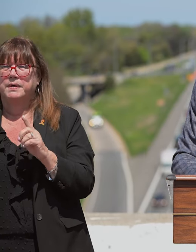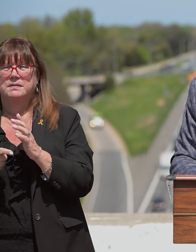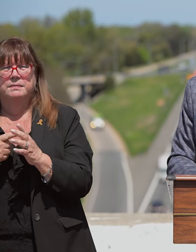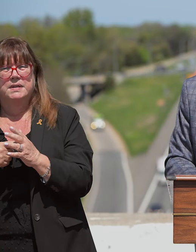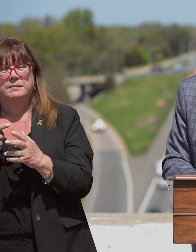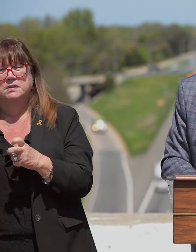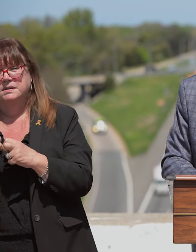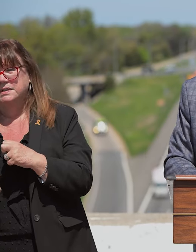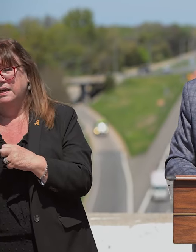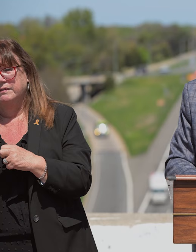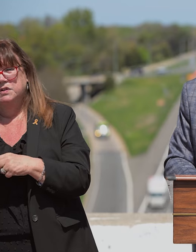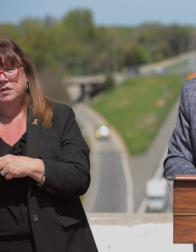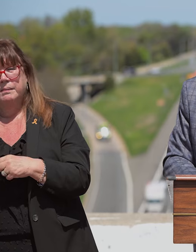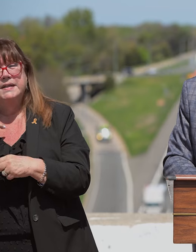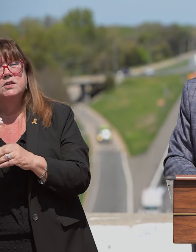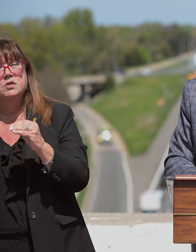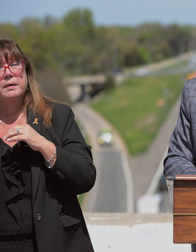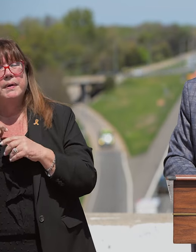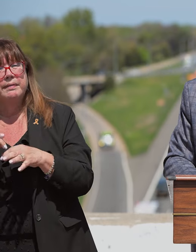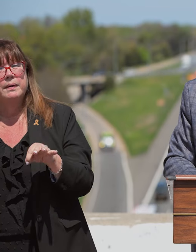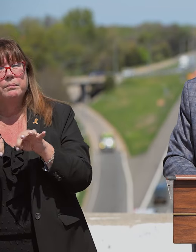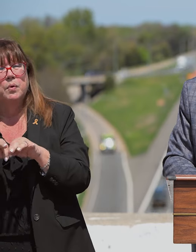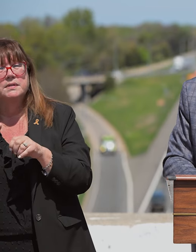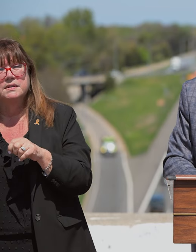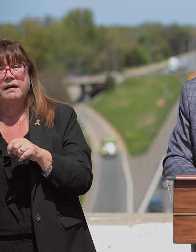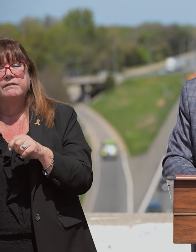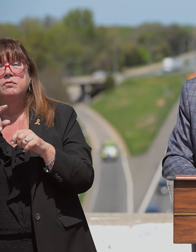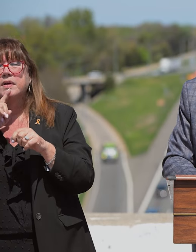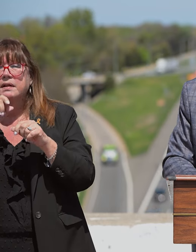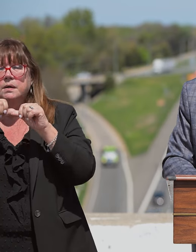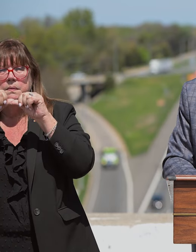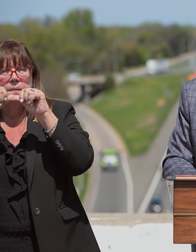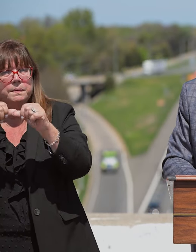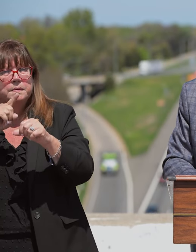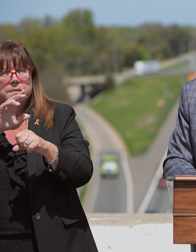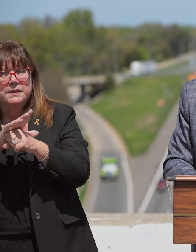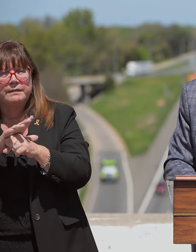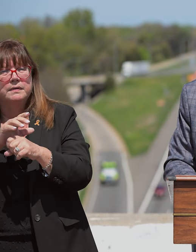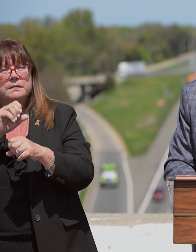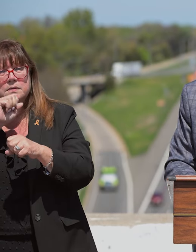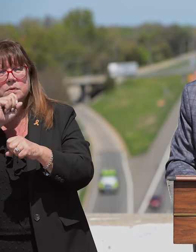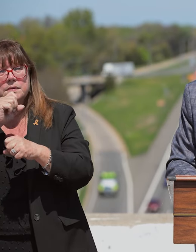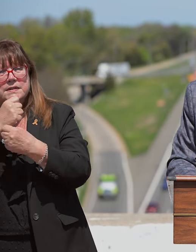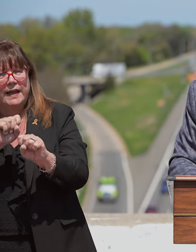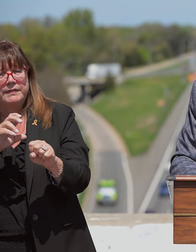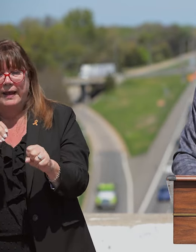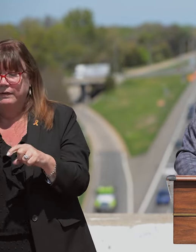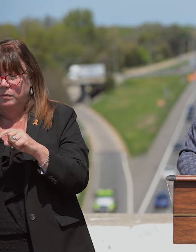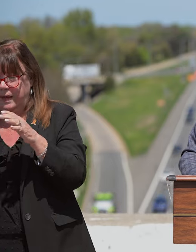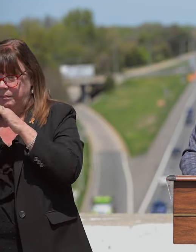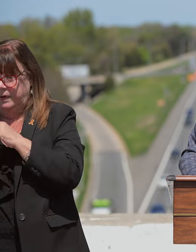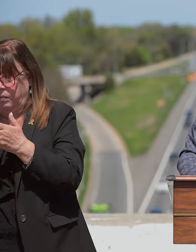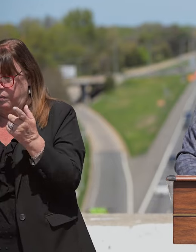task. It has taught me the importance of diligence, safety, and the unpredictable nature of the work. This